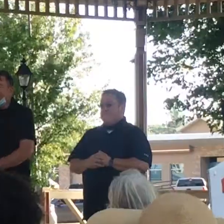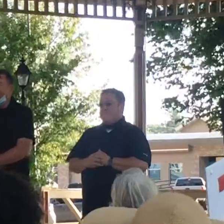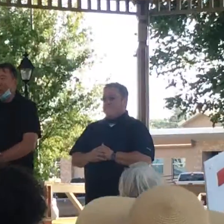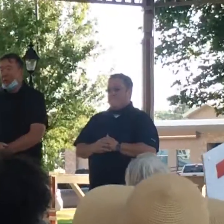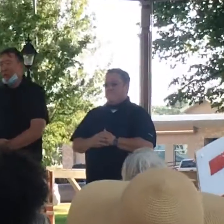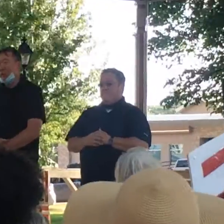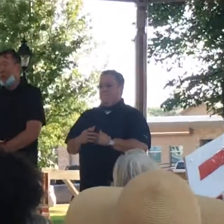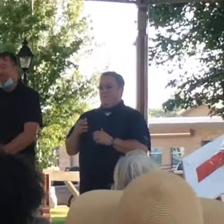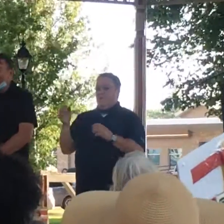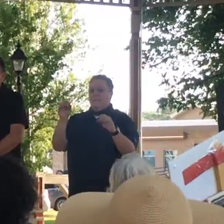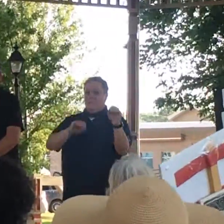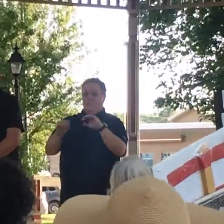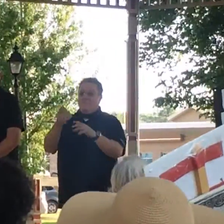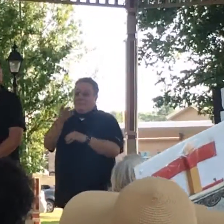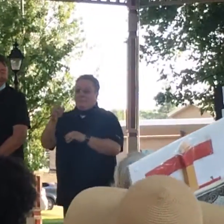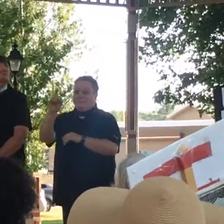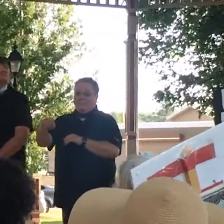And put a few Texans in check.